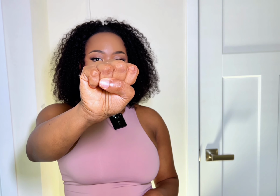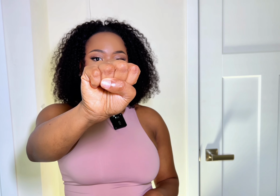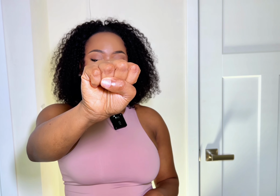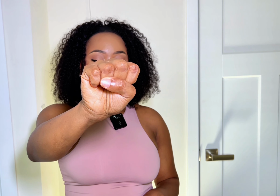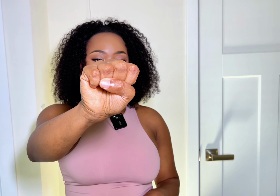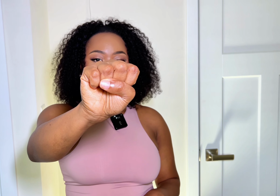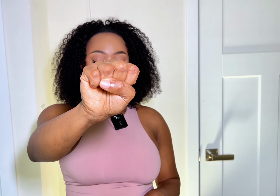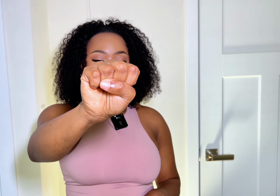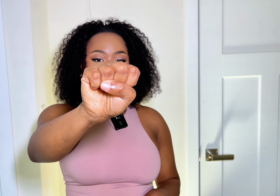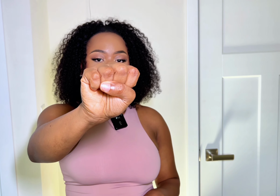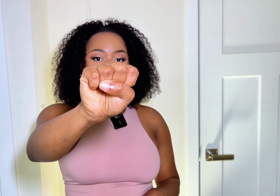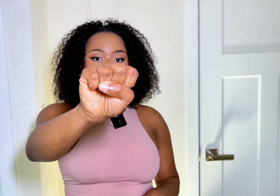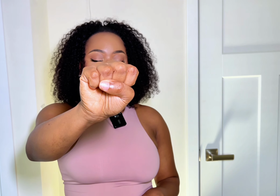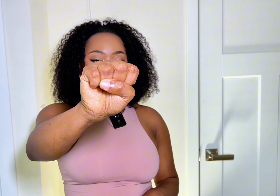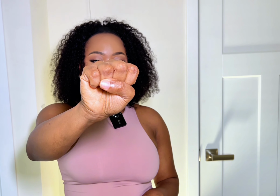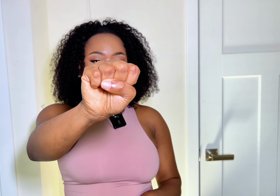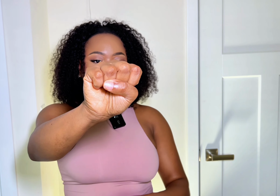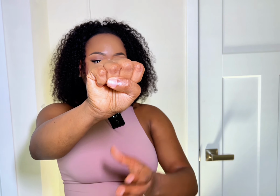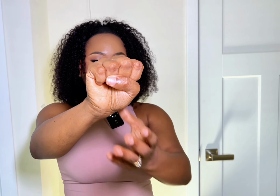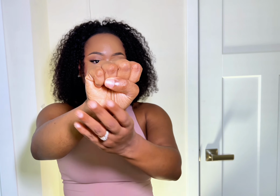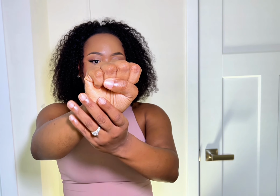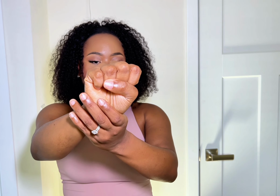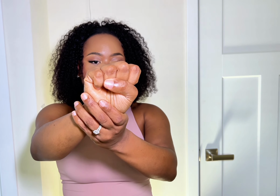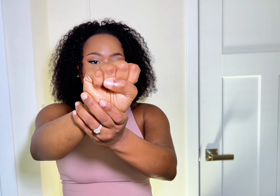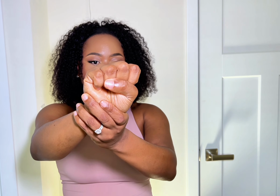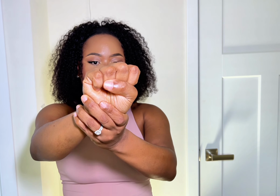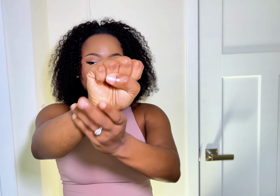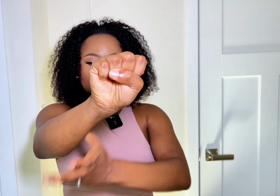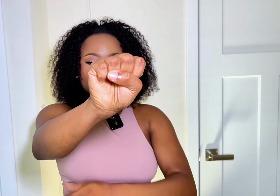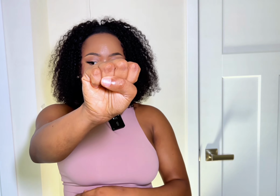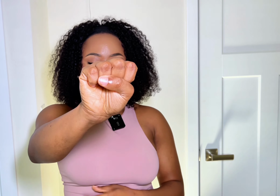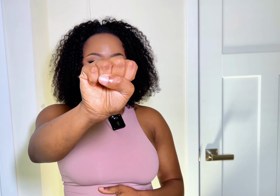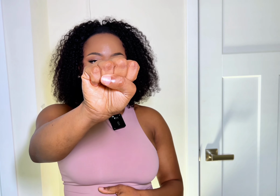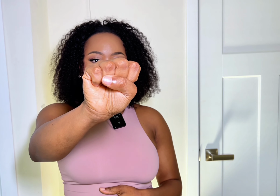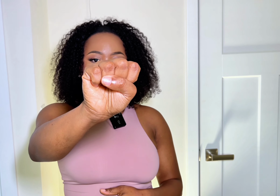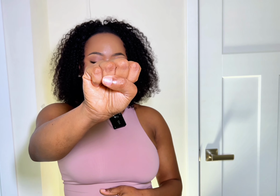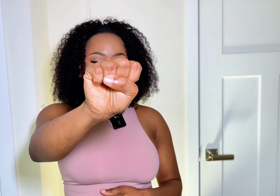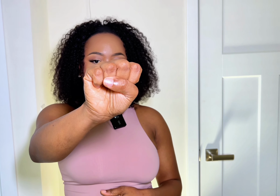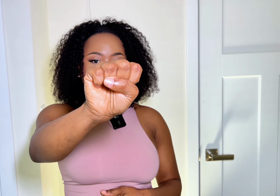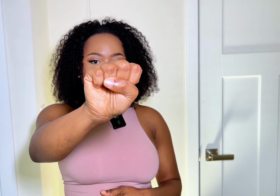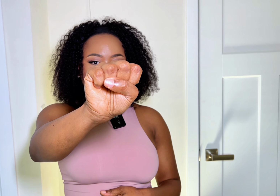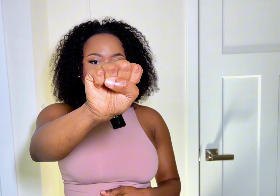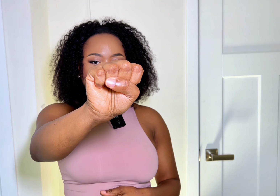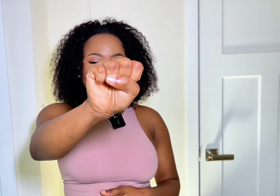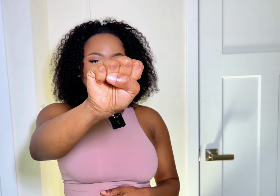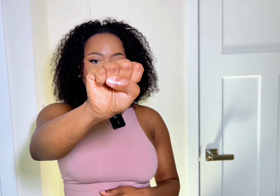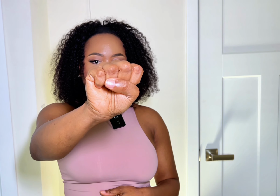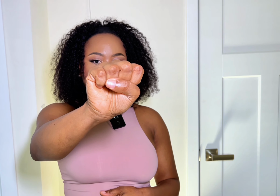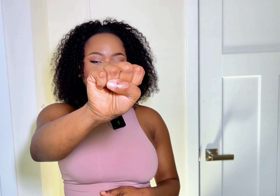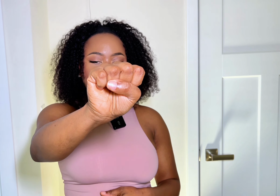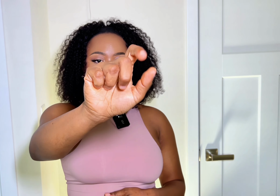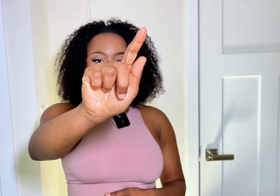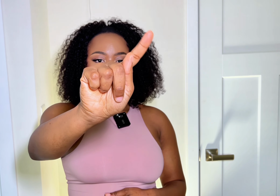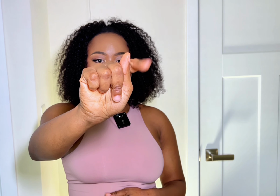are to forget everything with S, just put your finger in the fist position like this and you remember S. This is S.